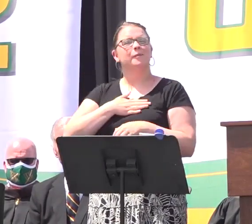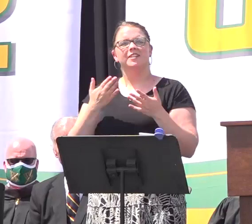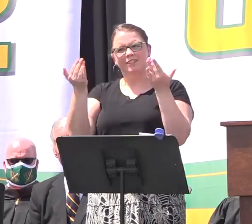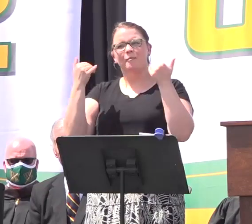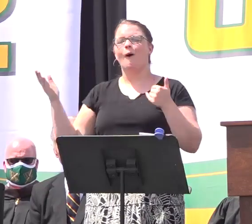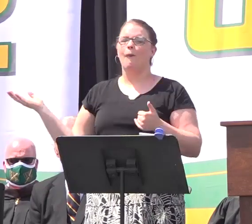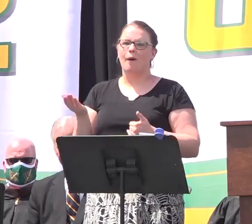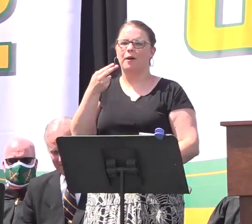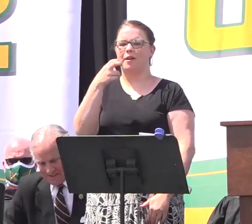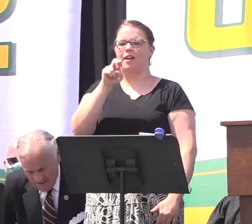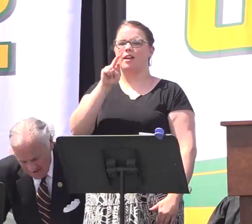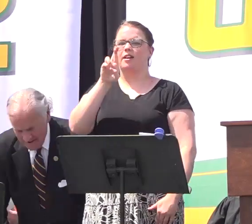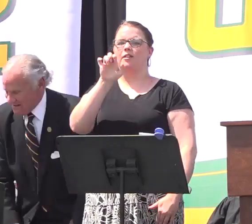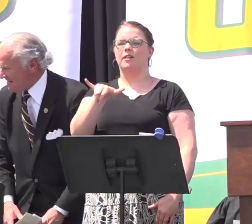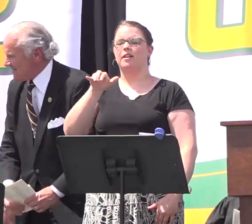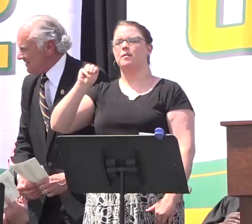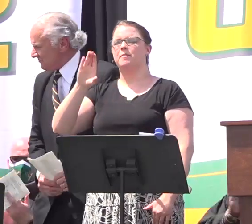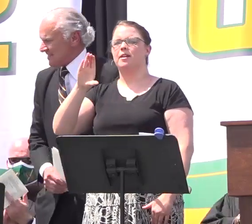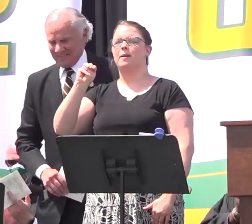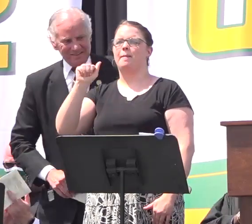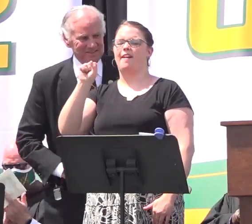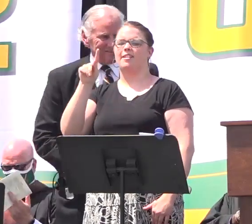Henry McMaster.